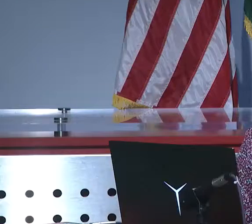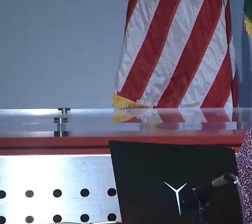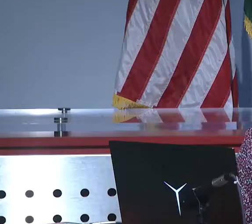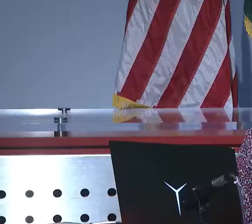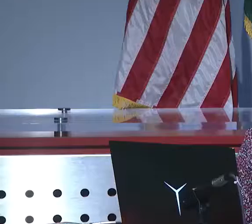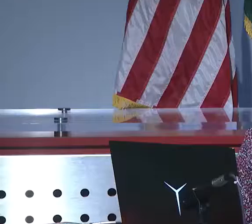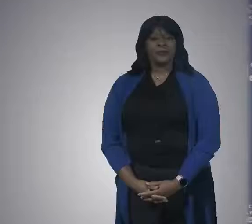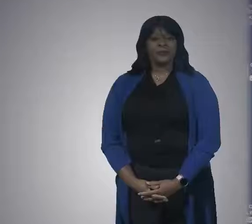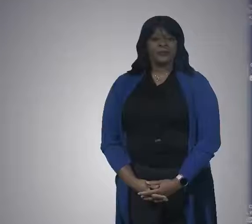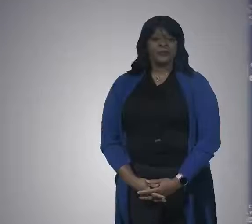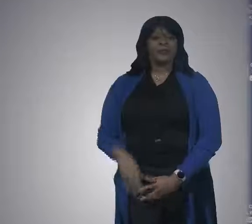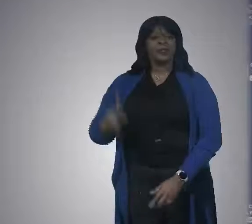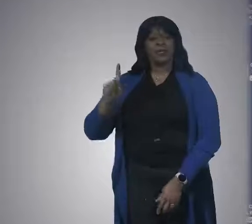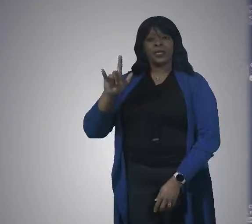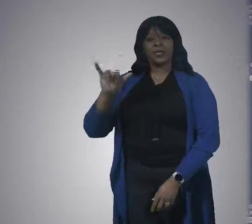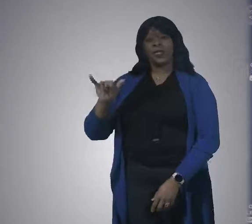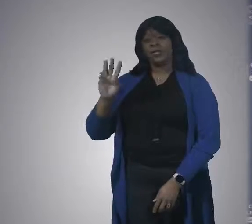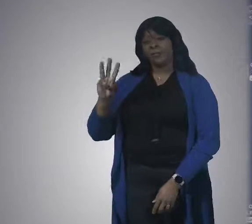WMC.